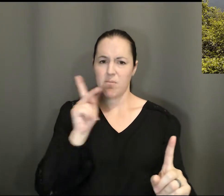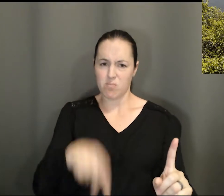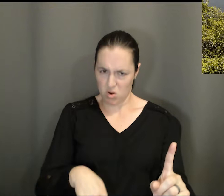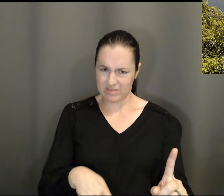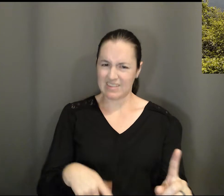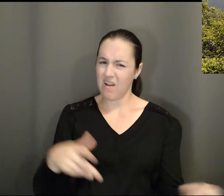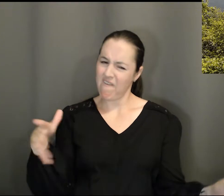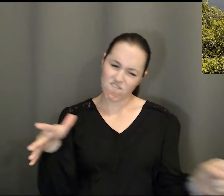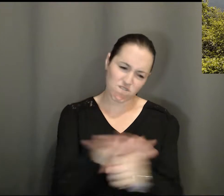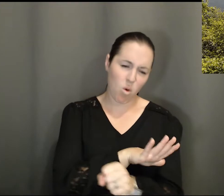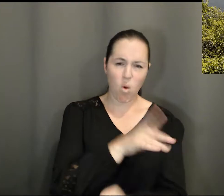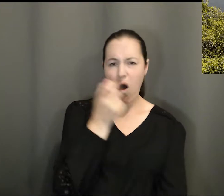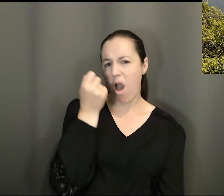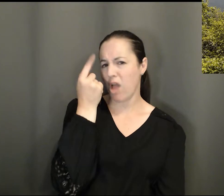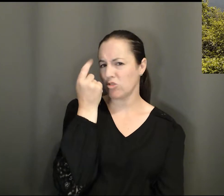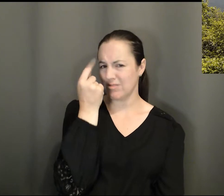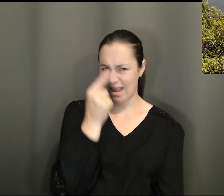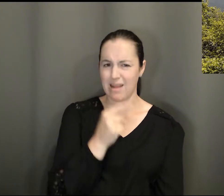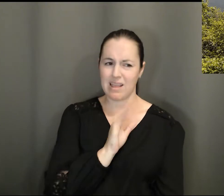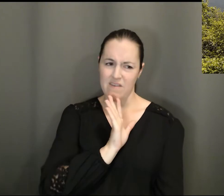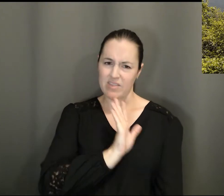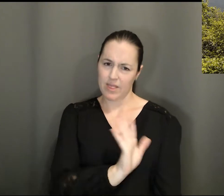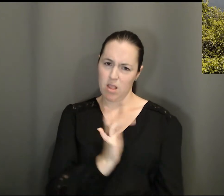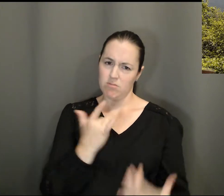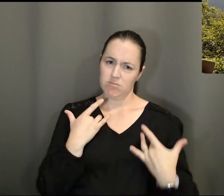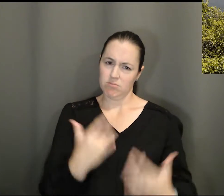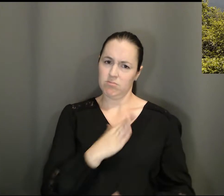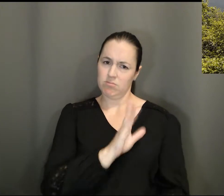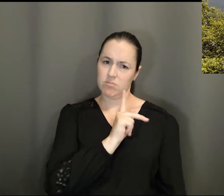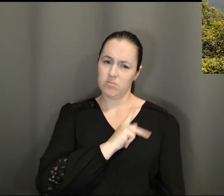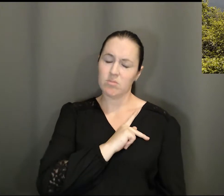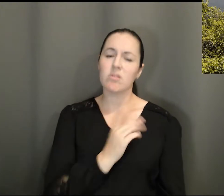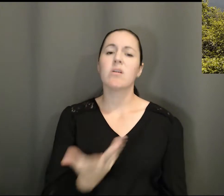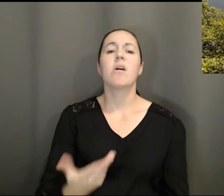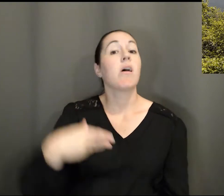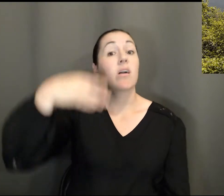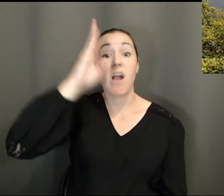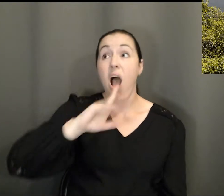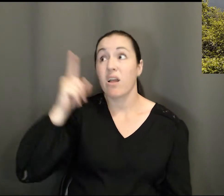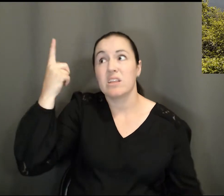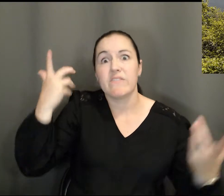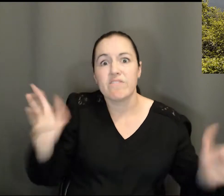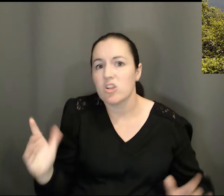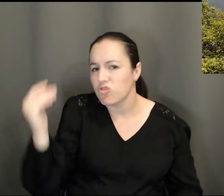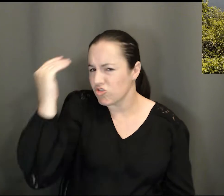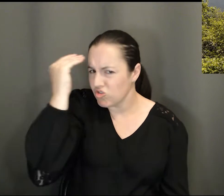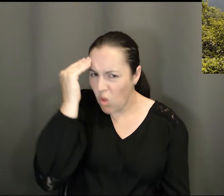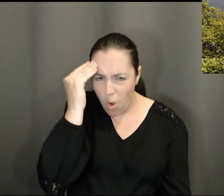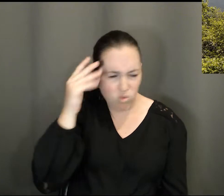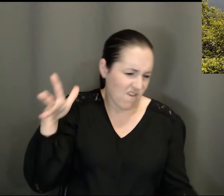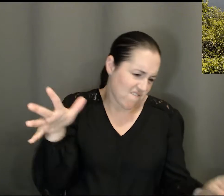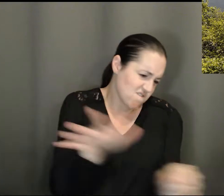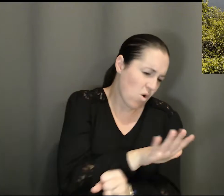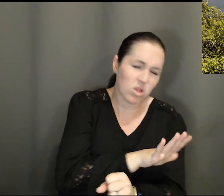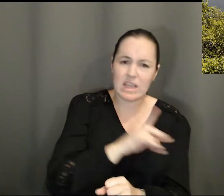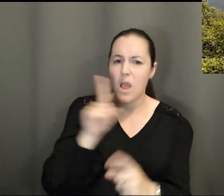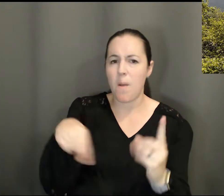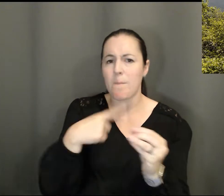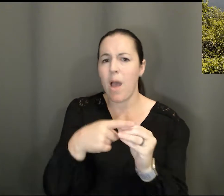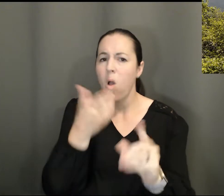Listen, He understands you and He still loves you. This word yada, it's an amazing